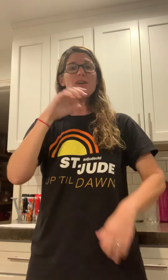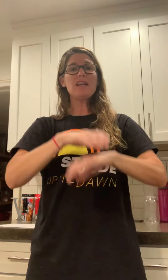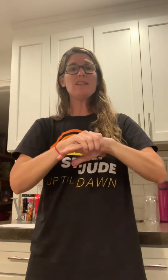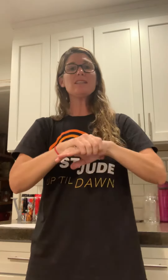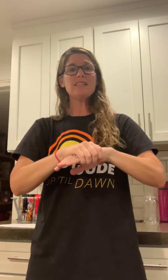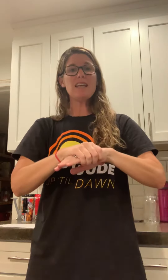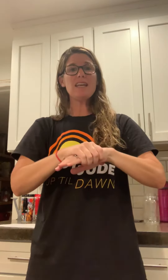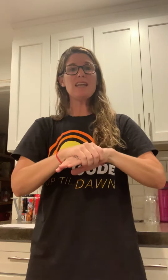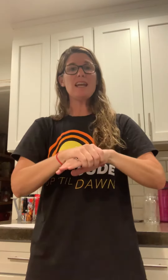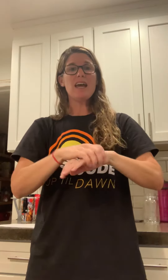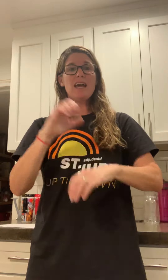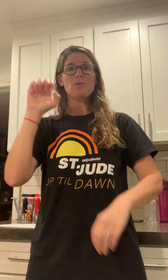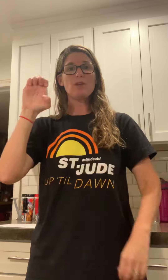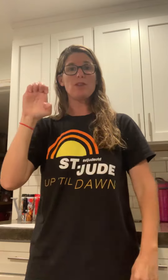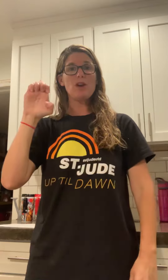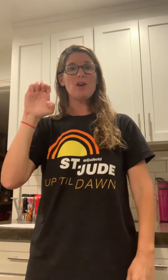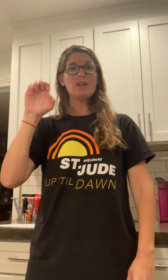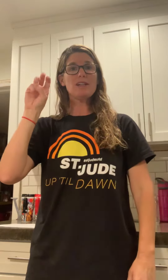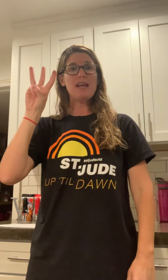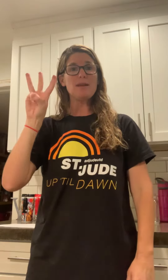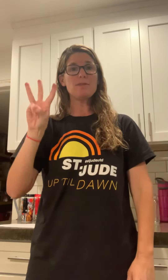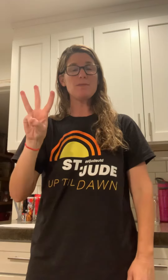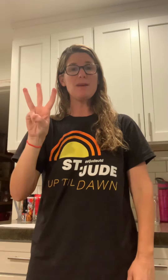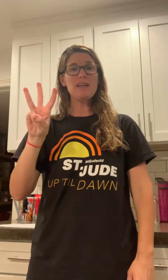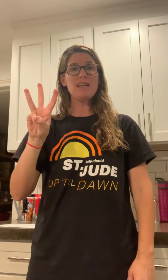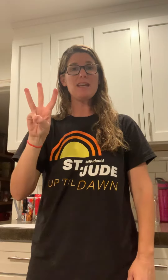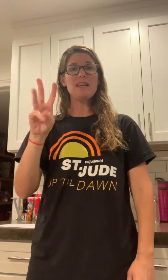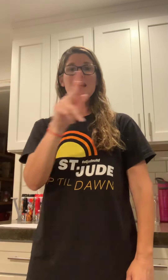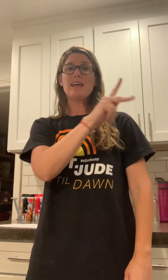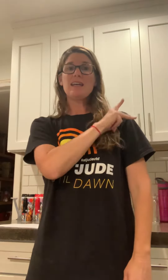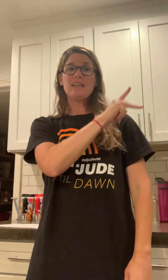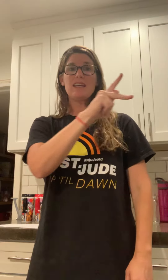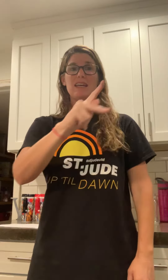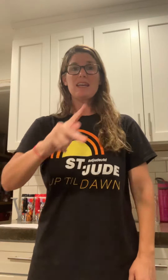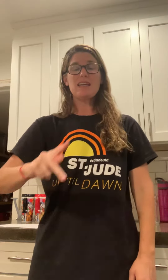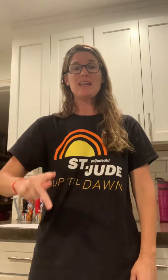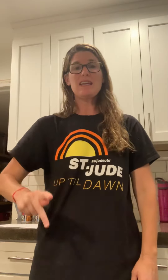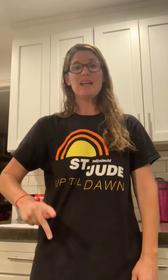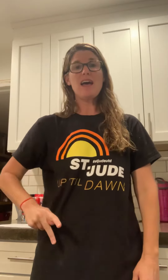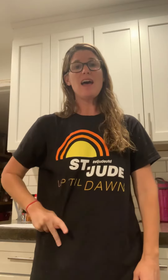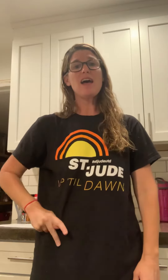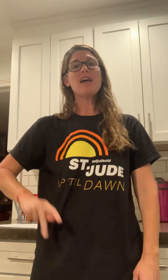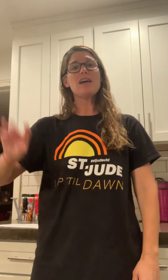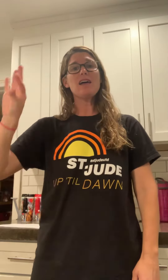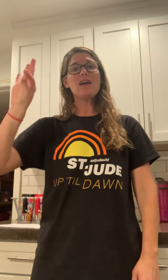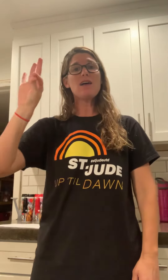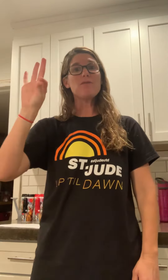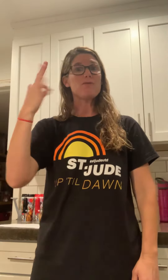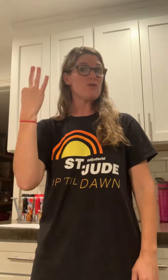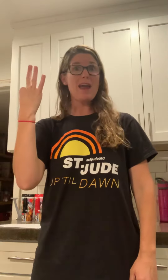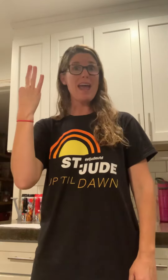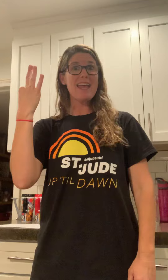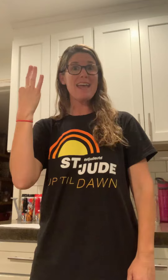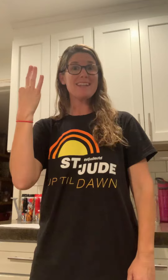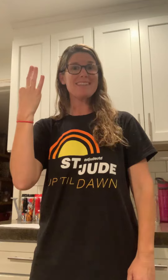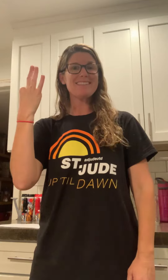England's king And the third claimed to be King of Therese